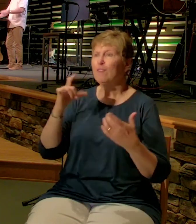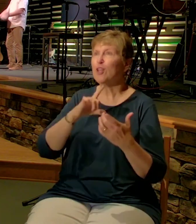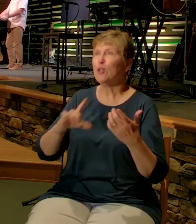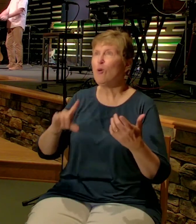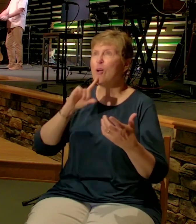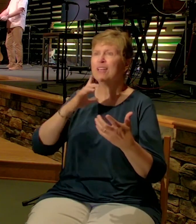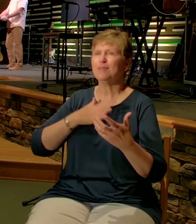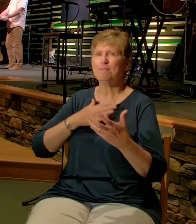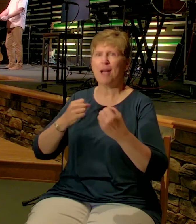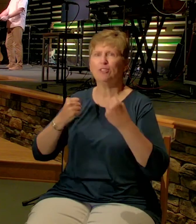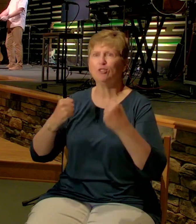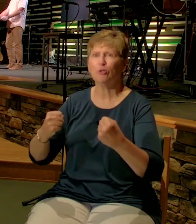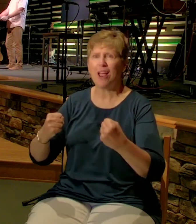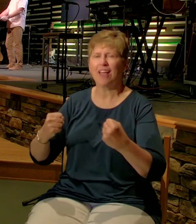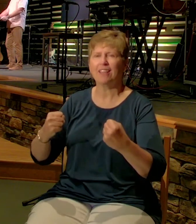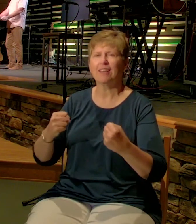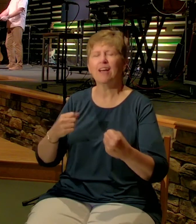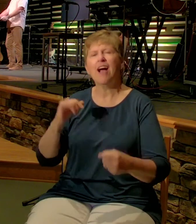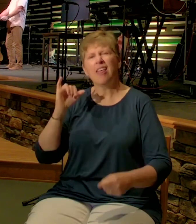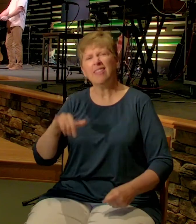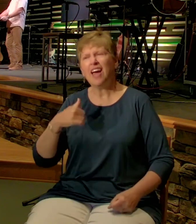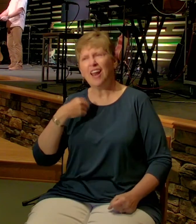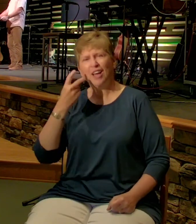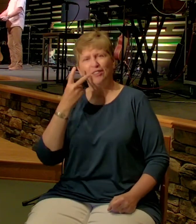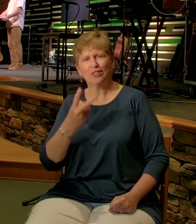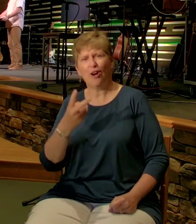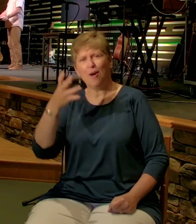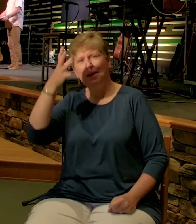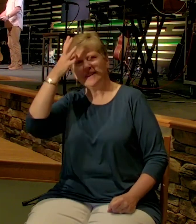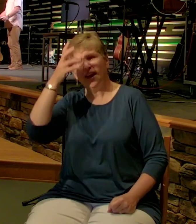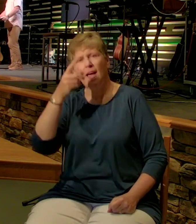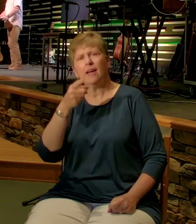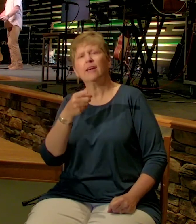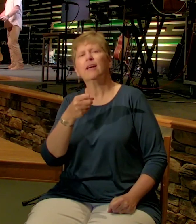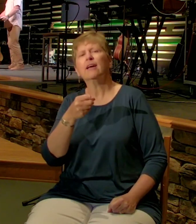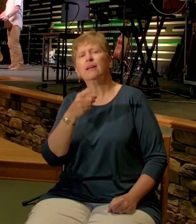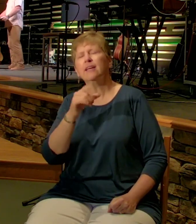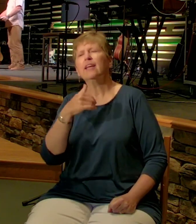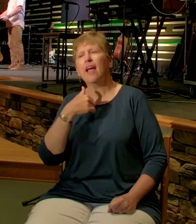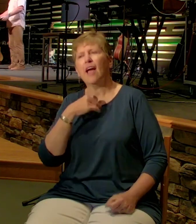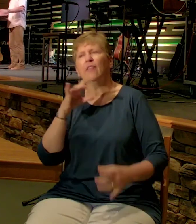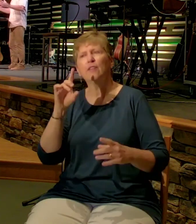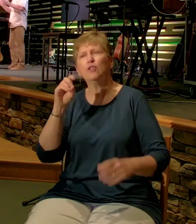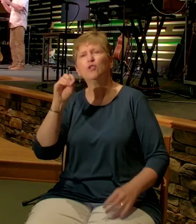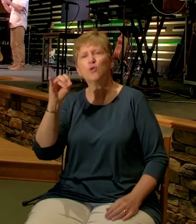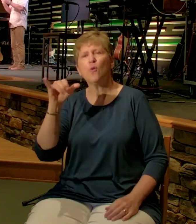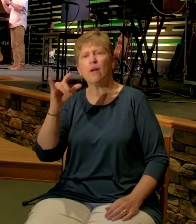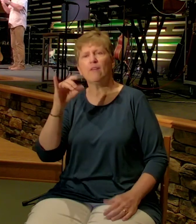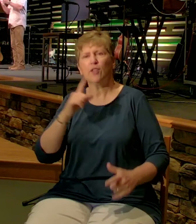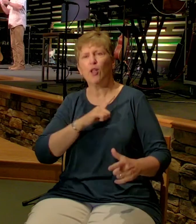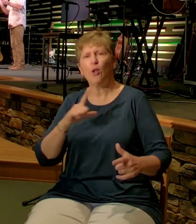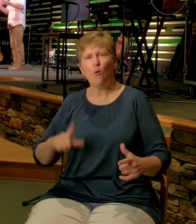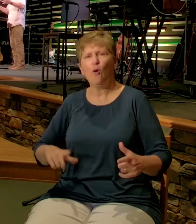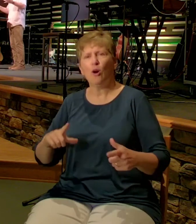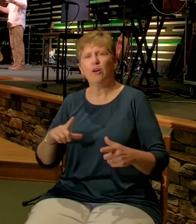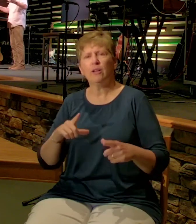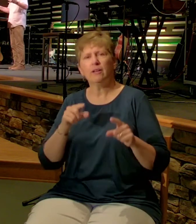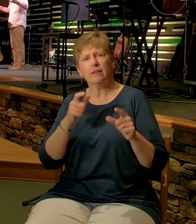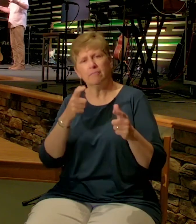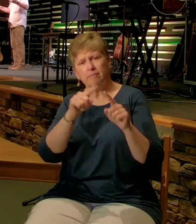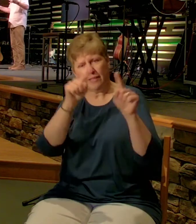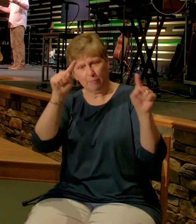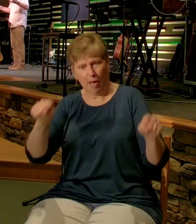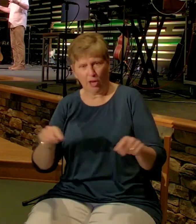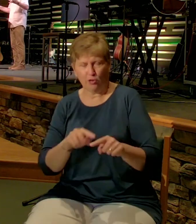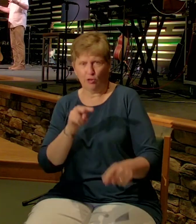dad at that very moment. He had the joy of the Lord. It was his strength in this really difficult